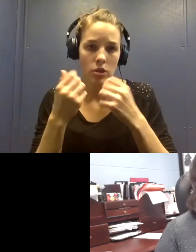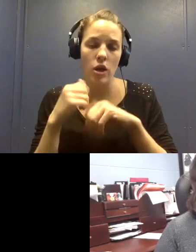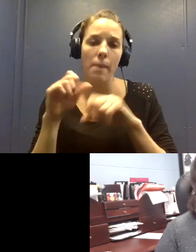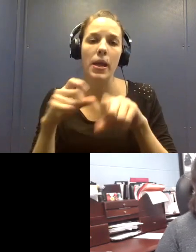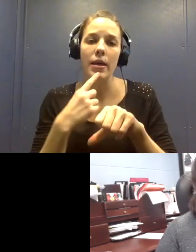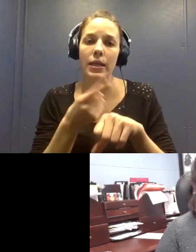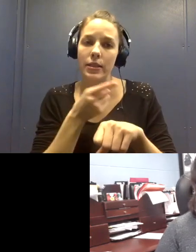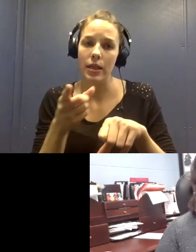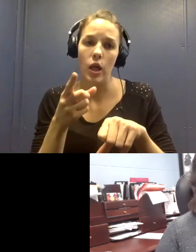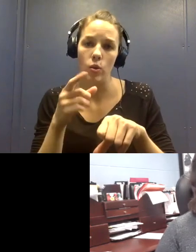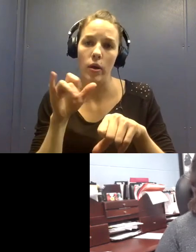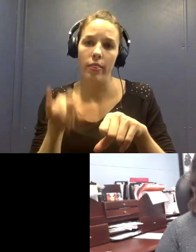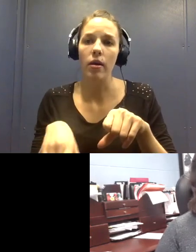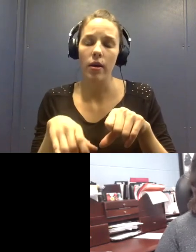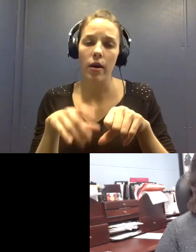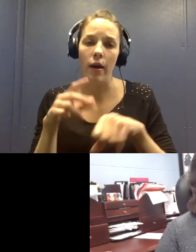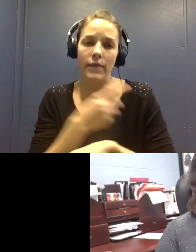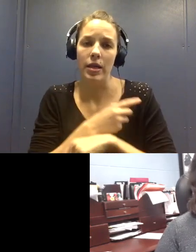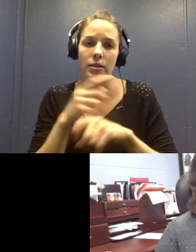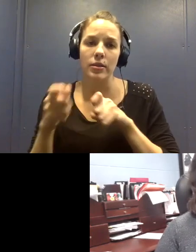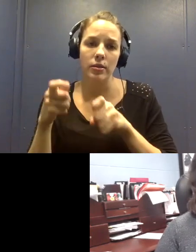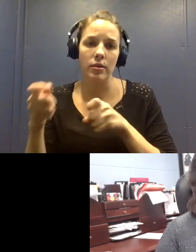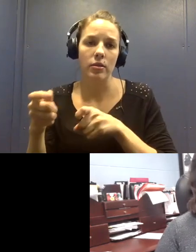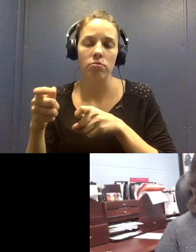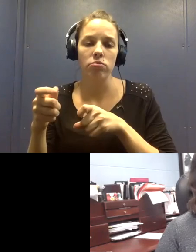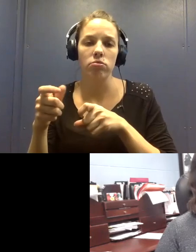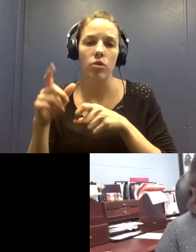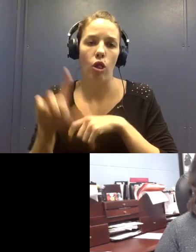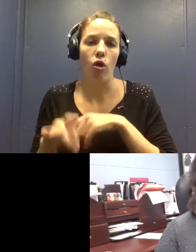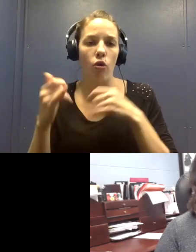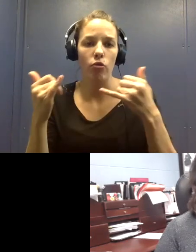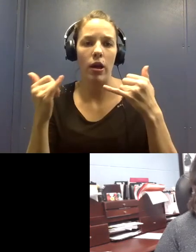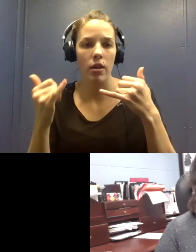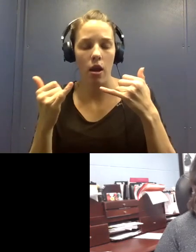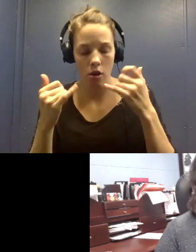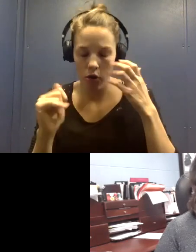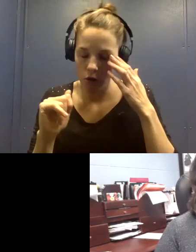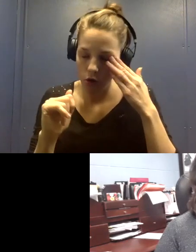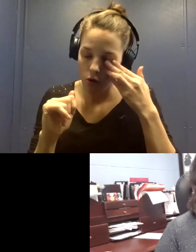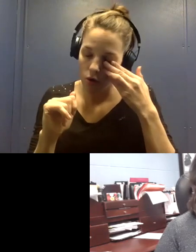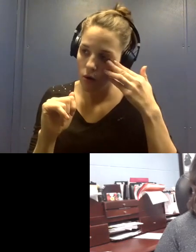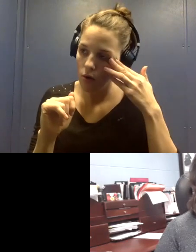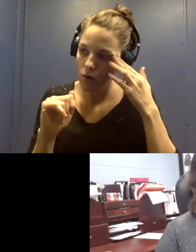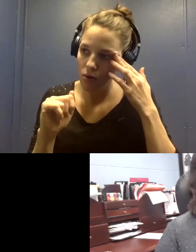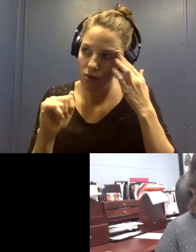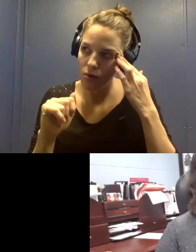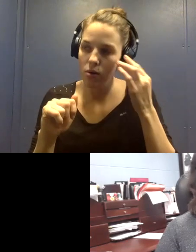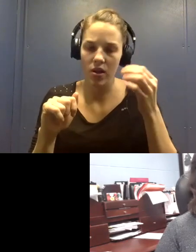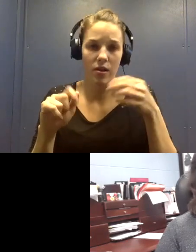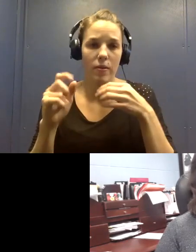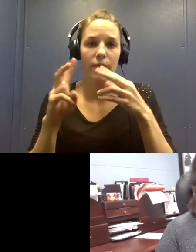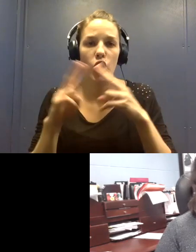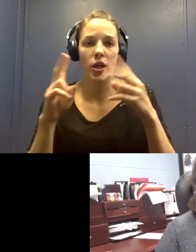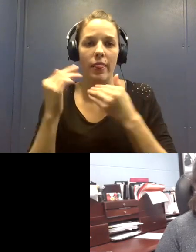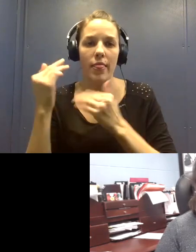you that vaccine allocations do remain very low right now. So it is very limited, and